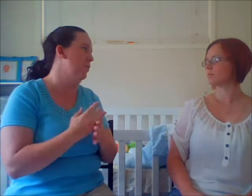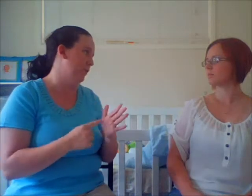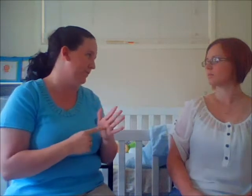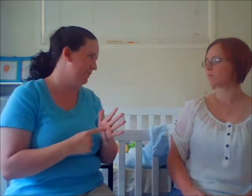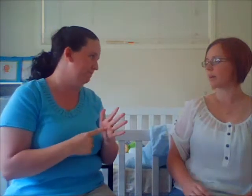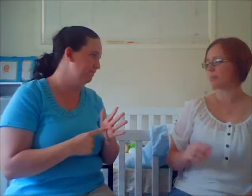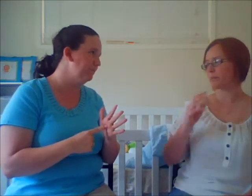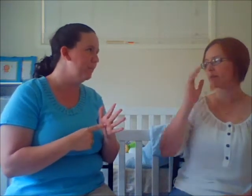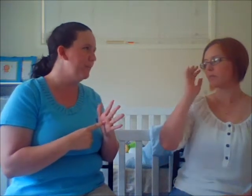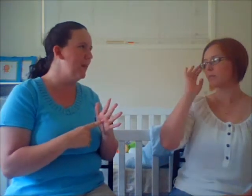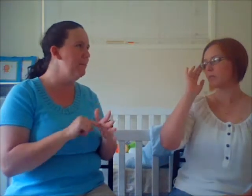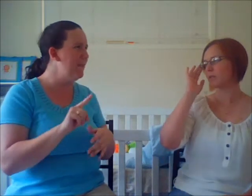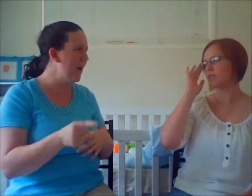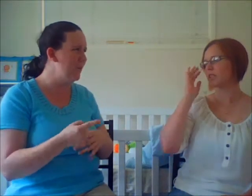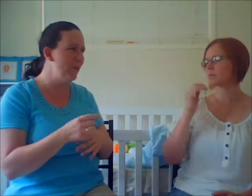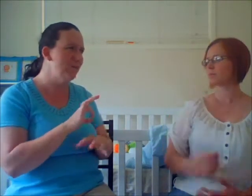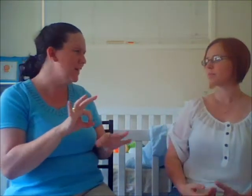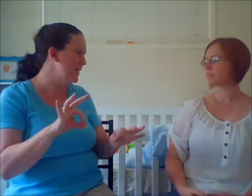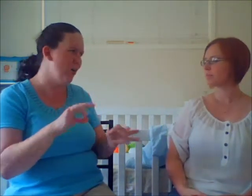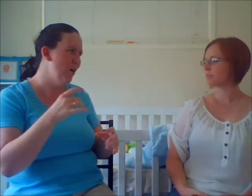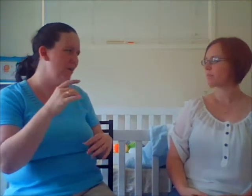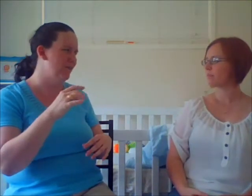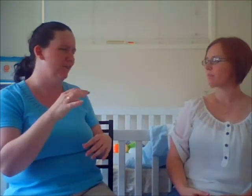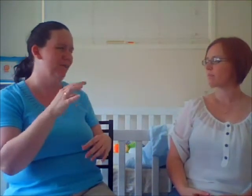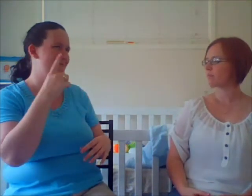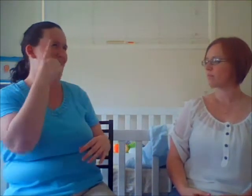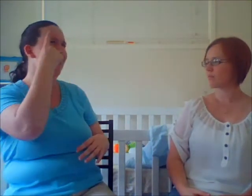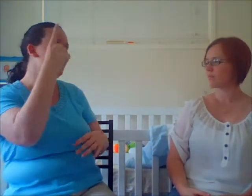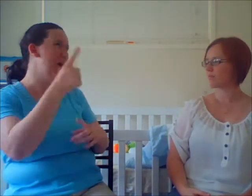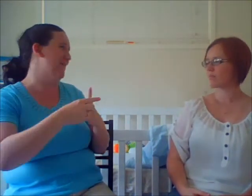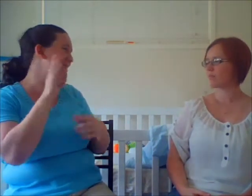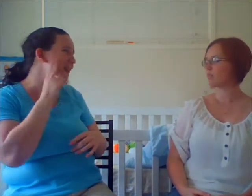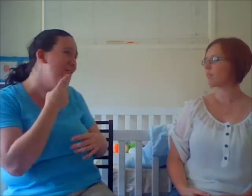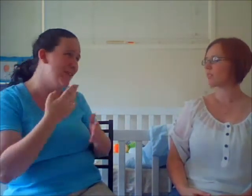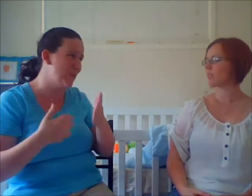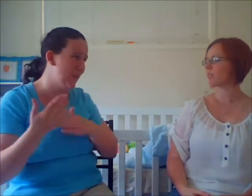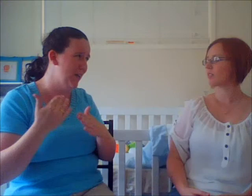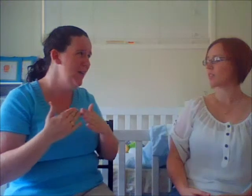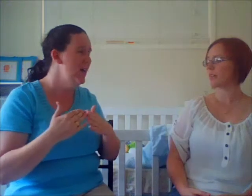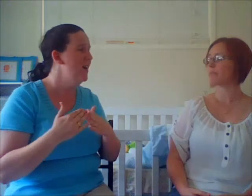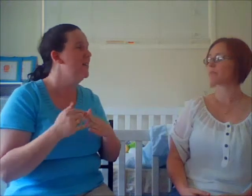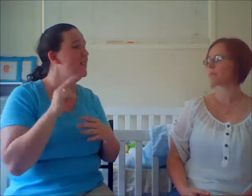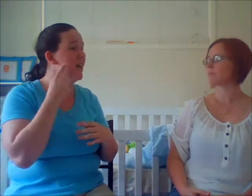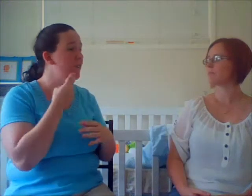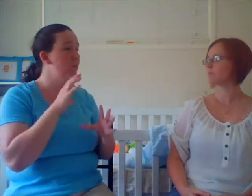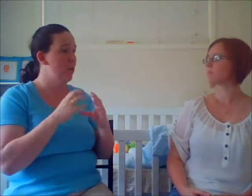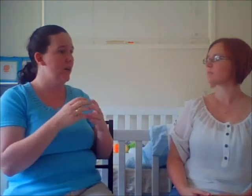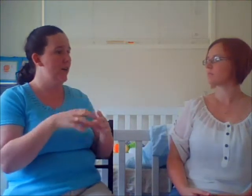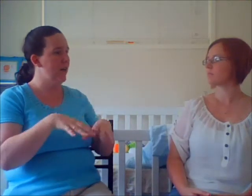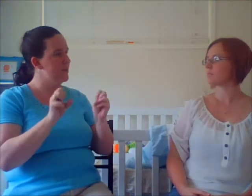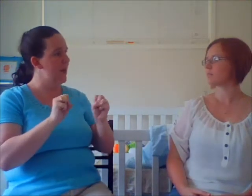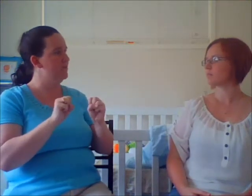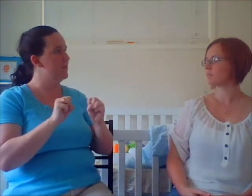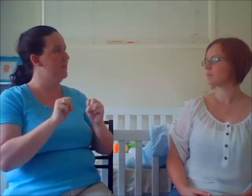important. But we really don't think about the deaf history. The deaf community accept